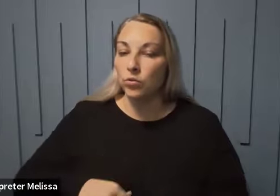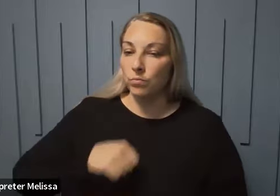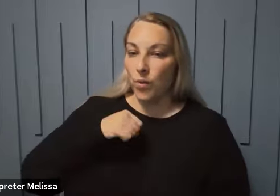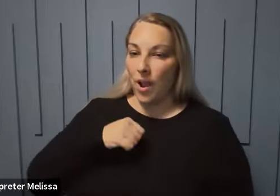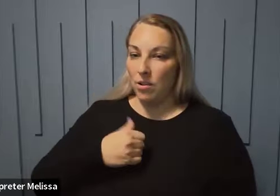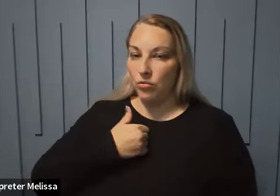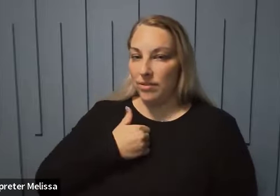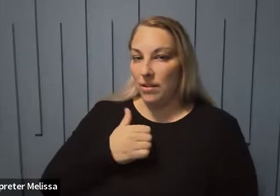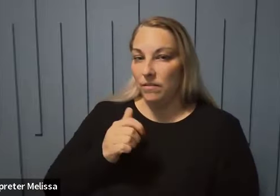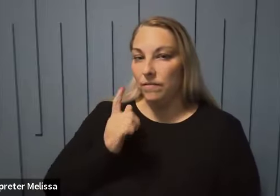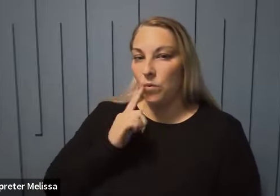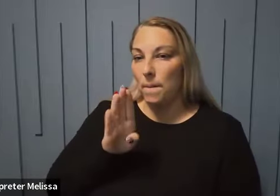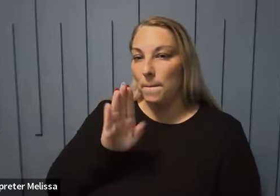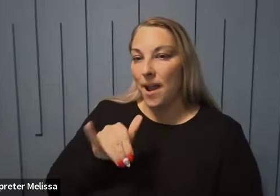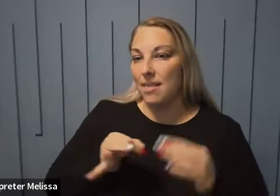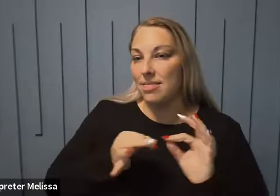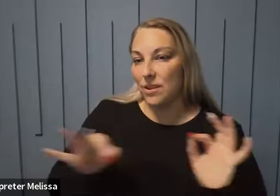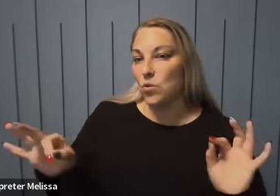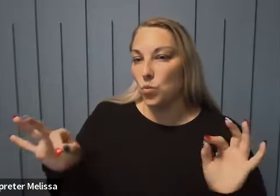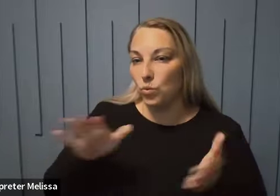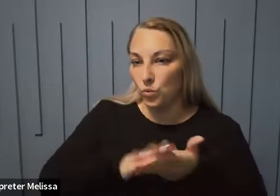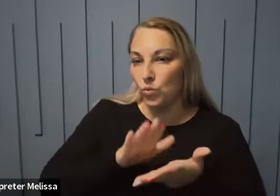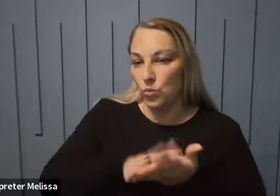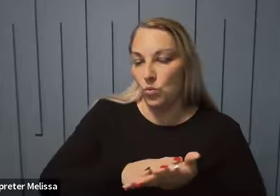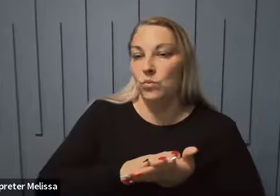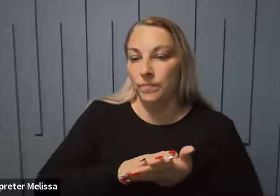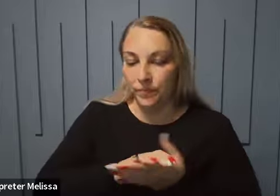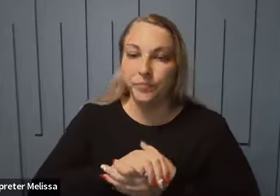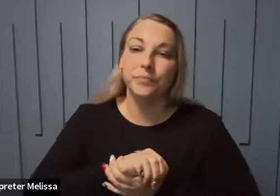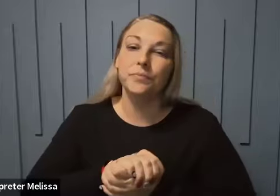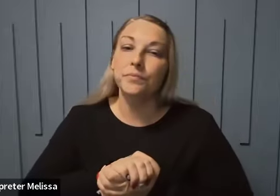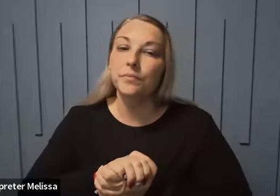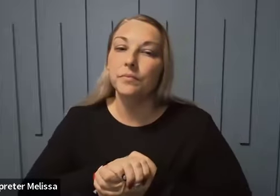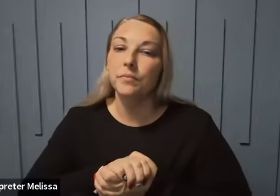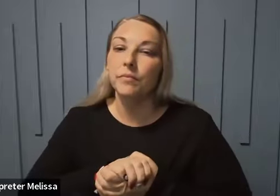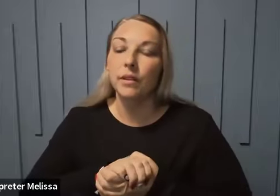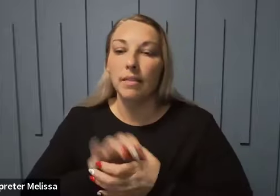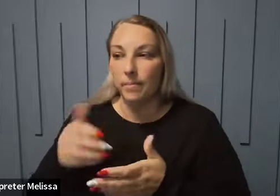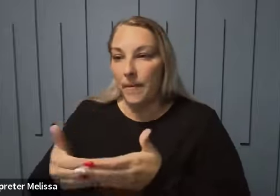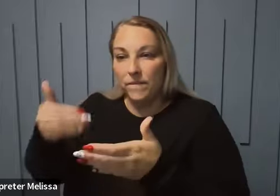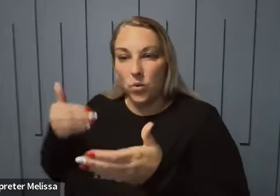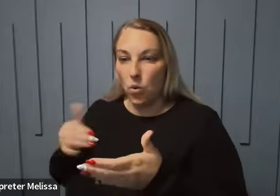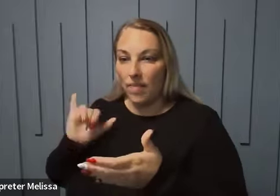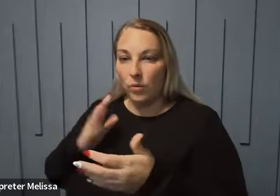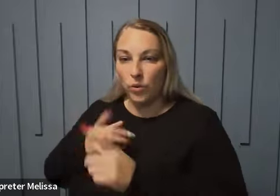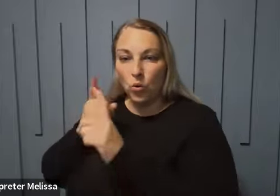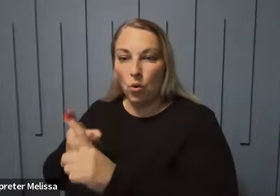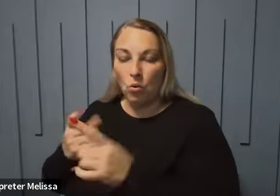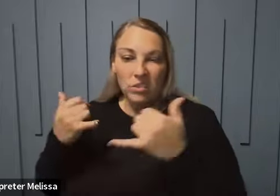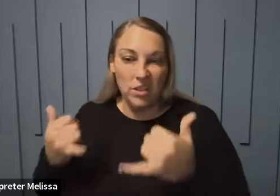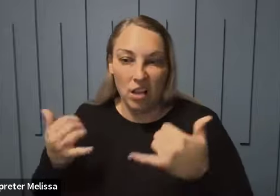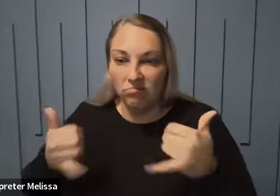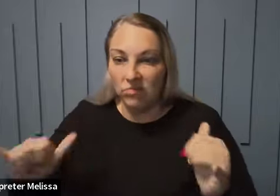we've introduced cute American English as part of our program. But what is ASL English bilingual